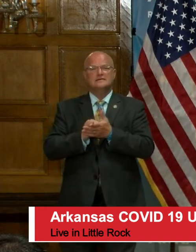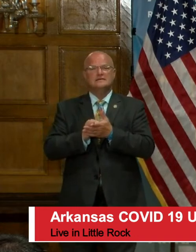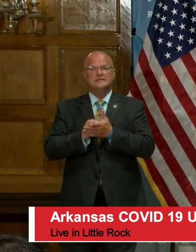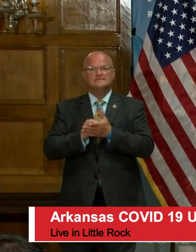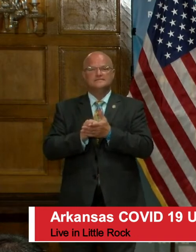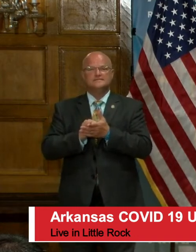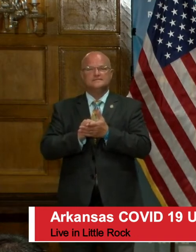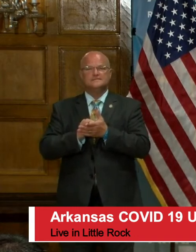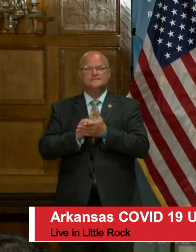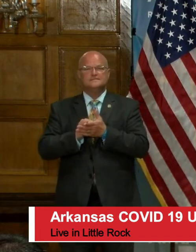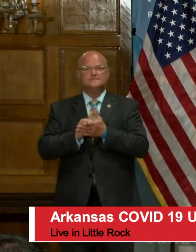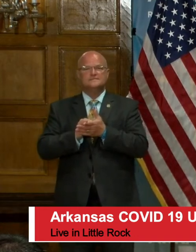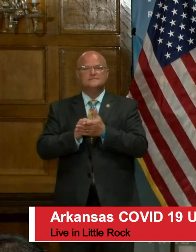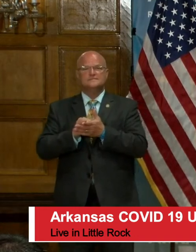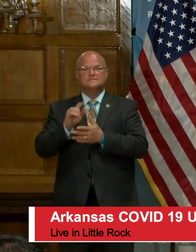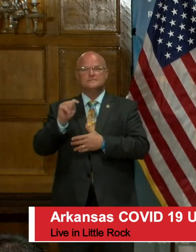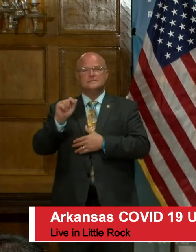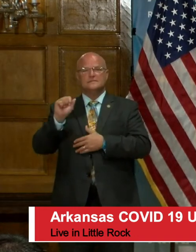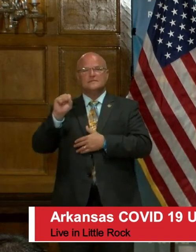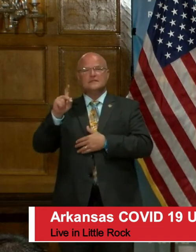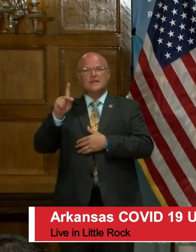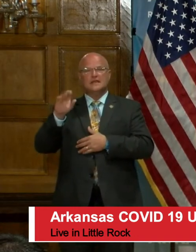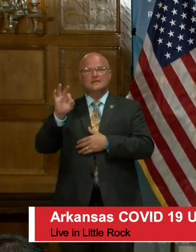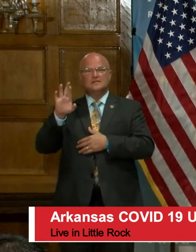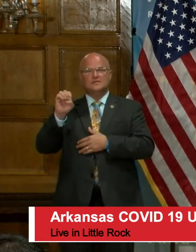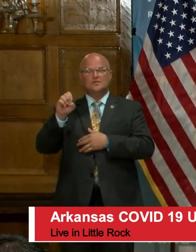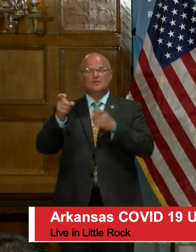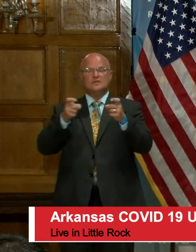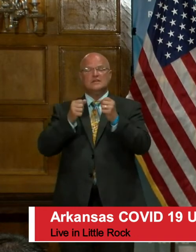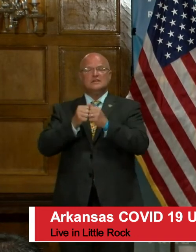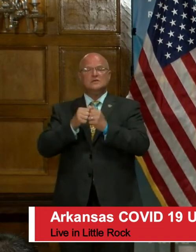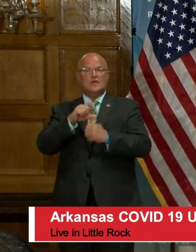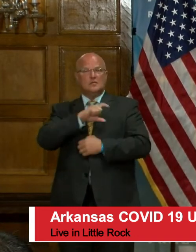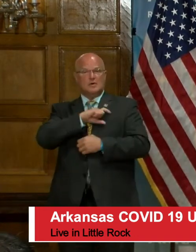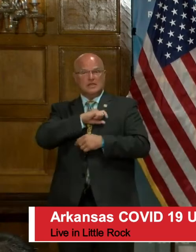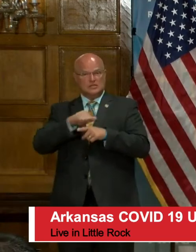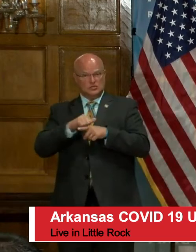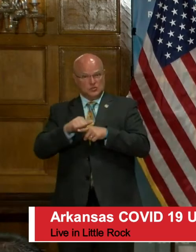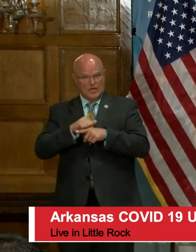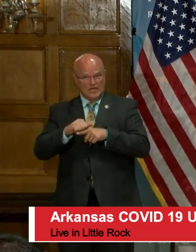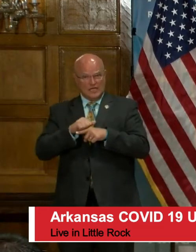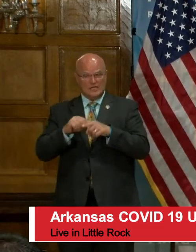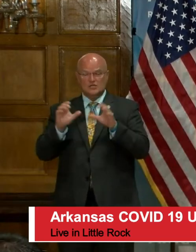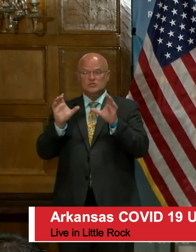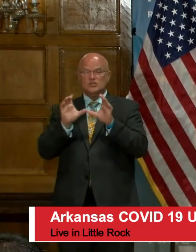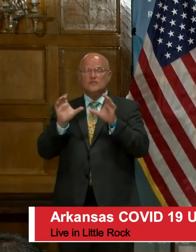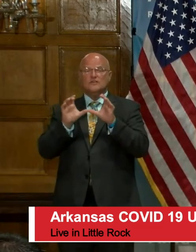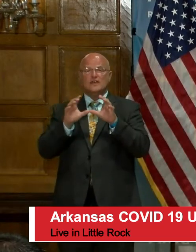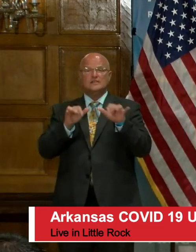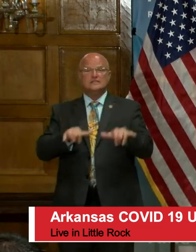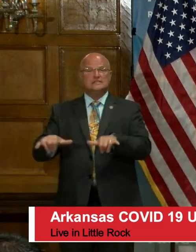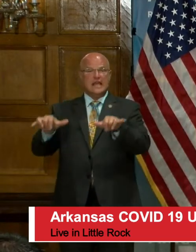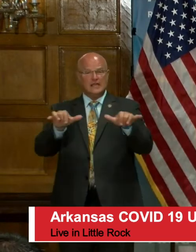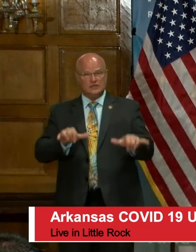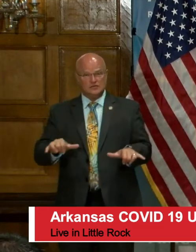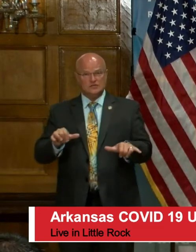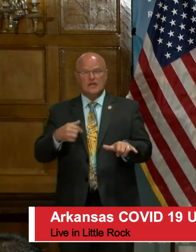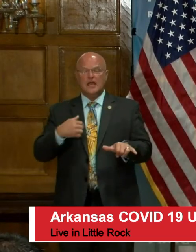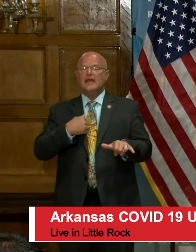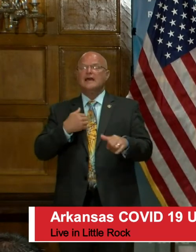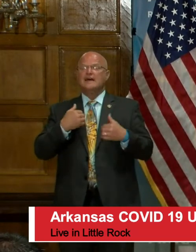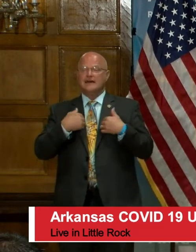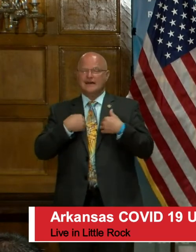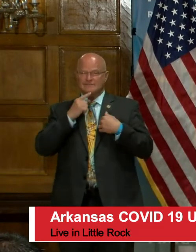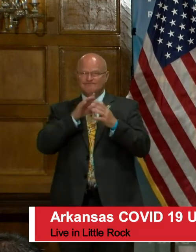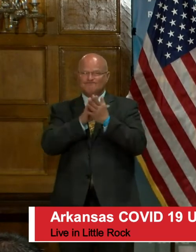a task force that deals with police training, certifications, and standards, and I'll look